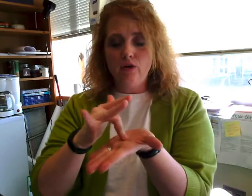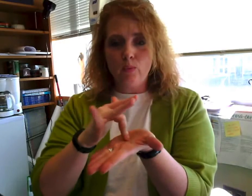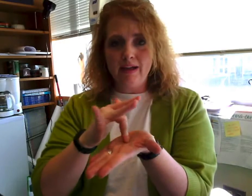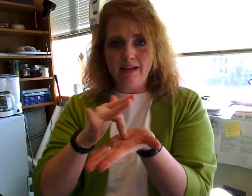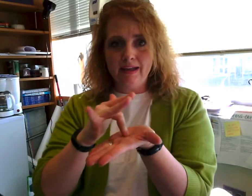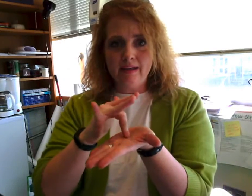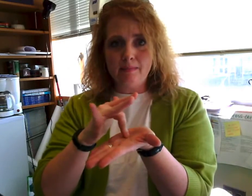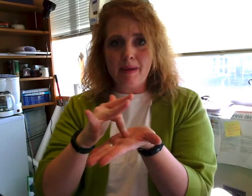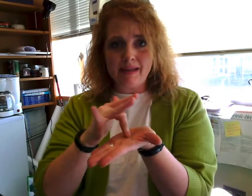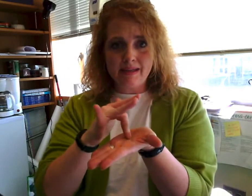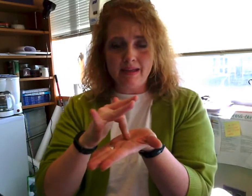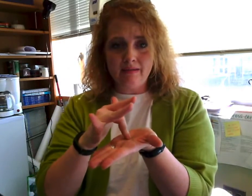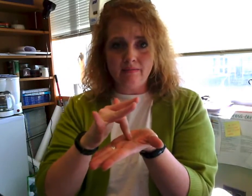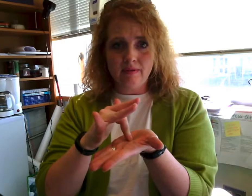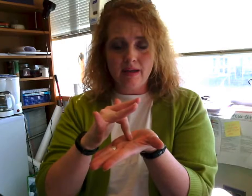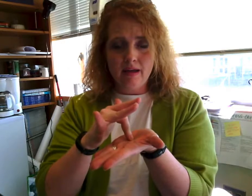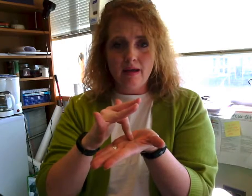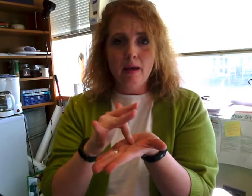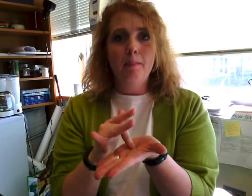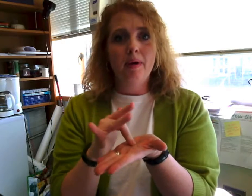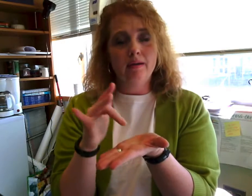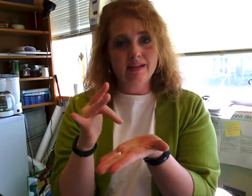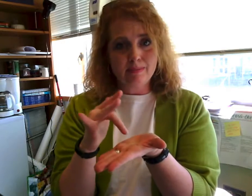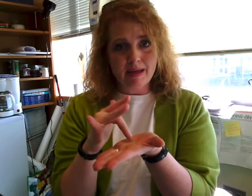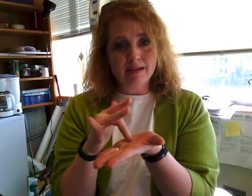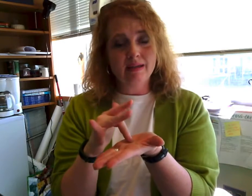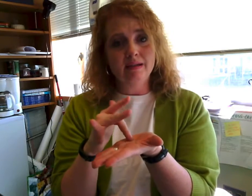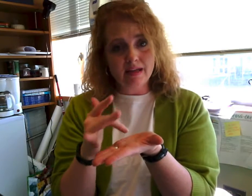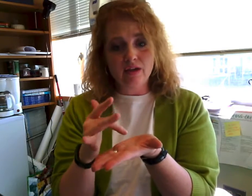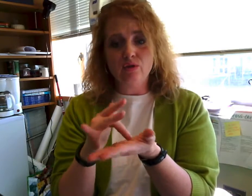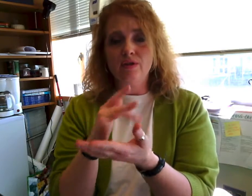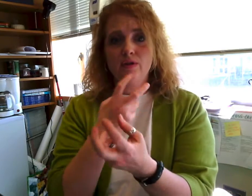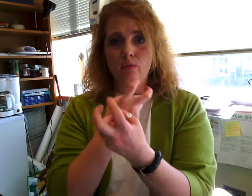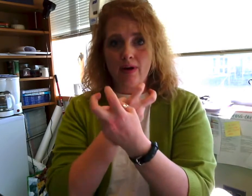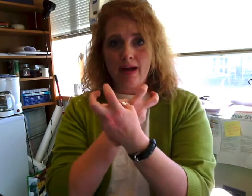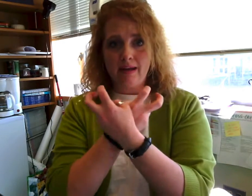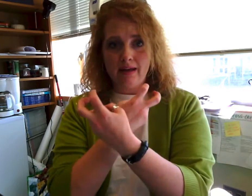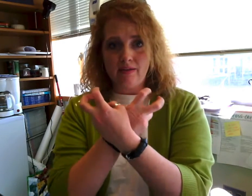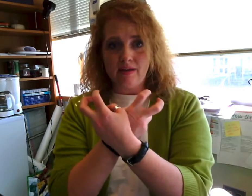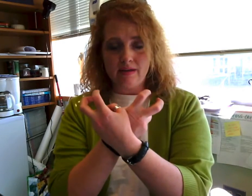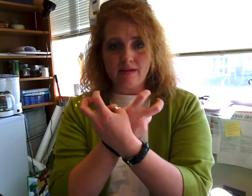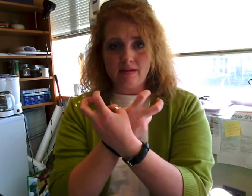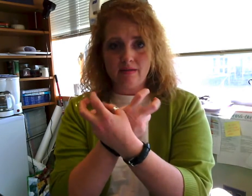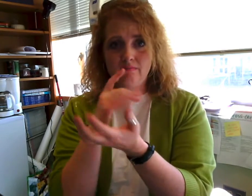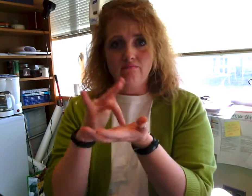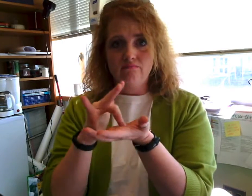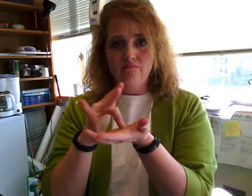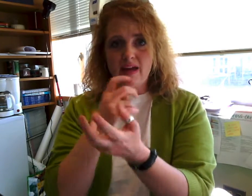and you're wiggling it, medicine, but this medicine is dangerous, so we're adding this,